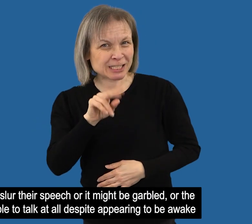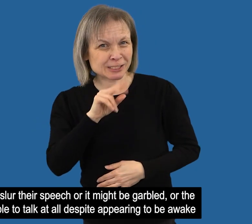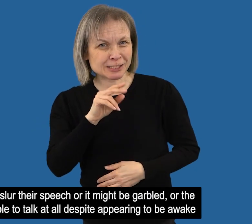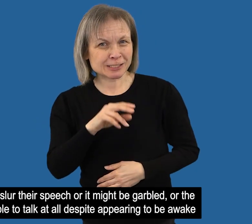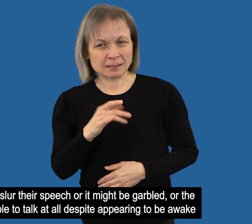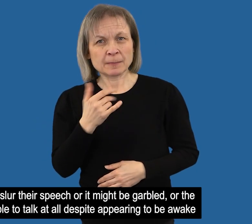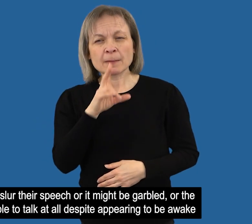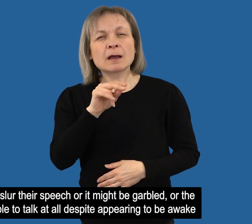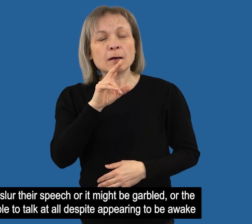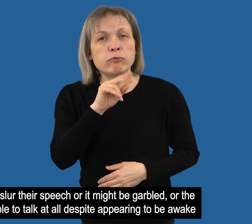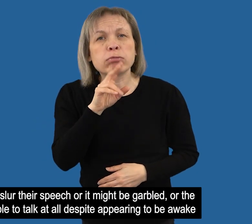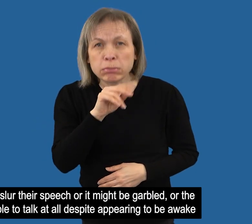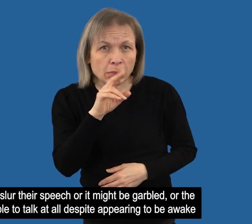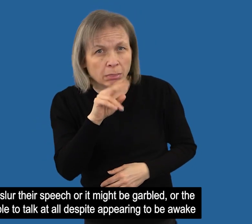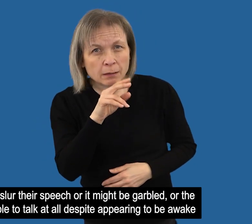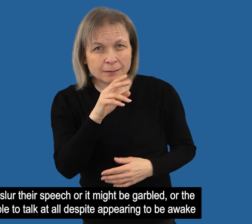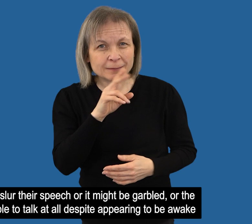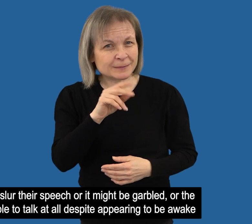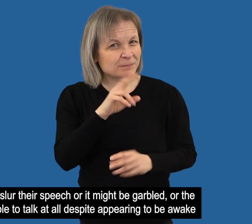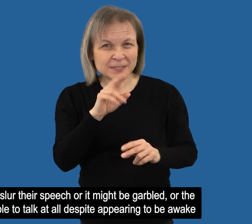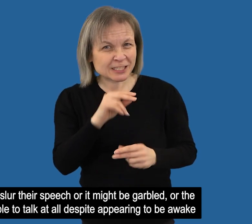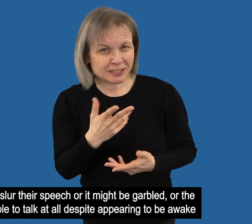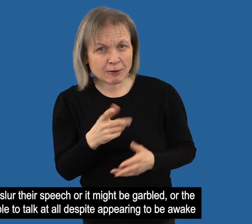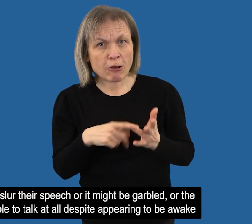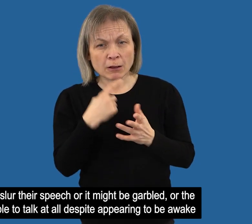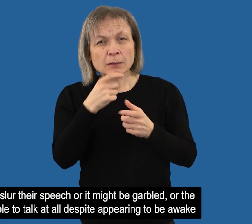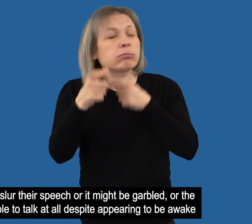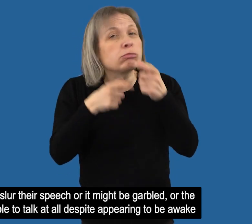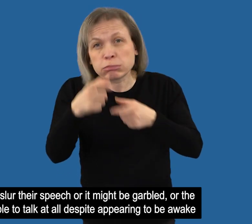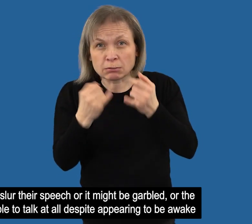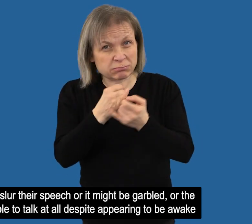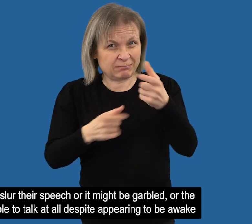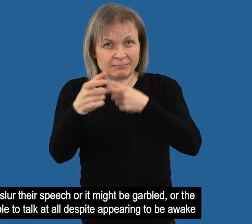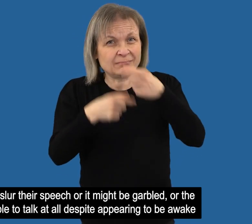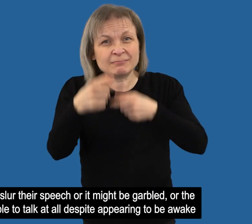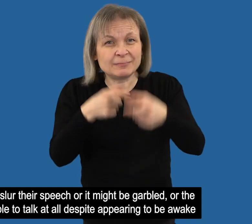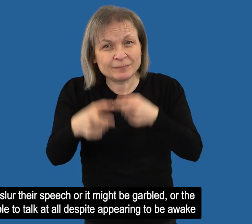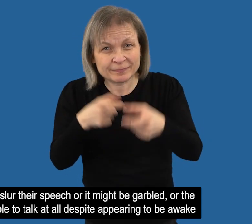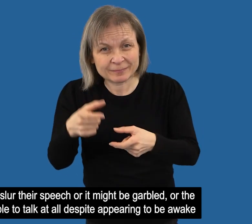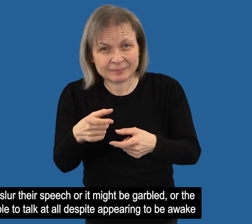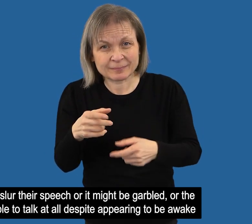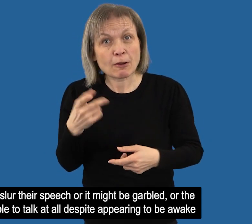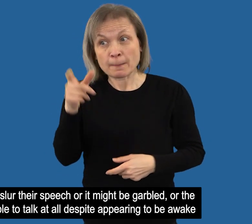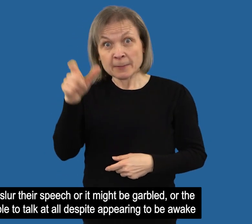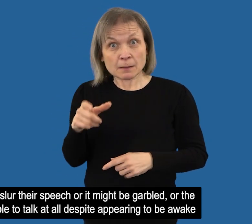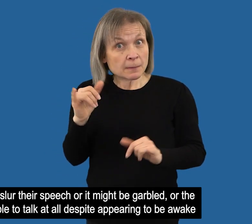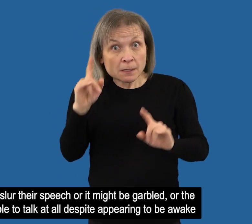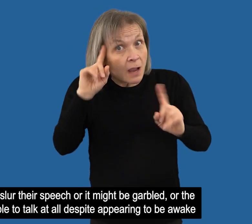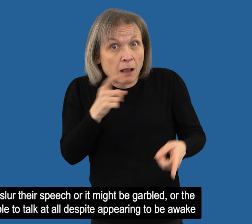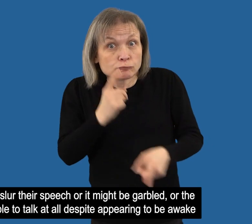Speech. They might slur their speech, or it might be garbled, or the person may not be able to talk at all, despite appearing